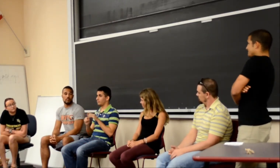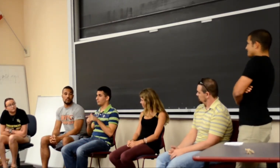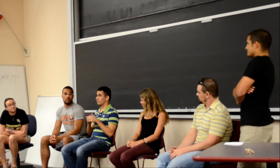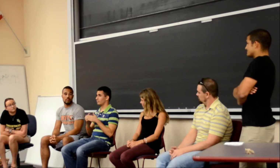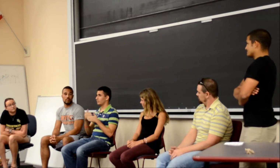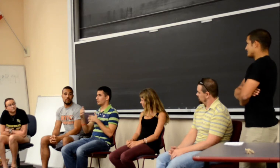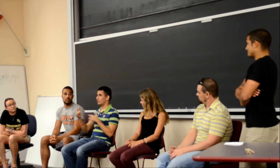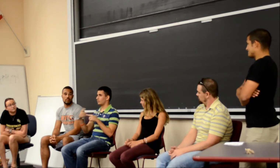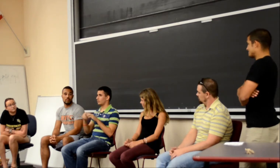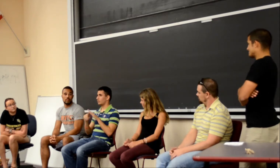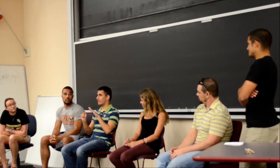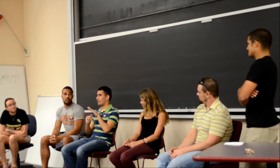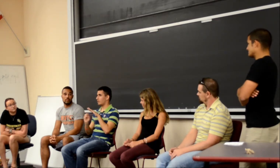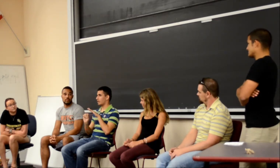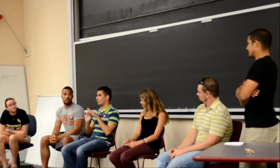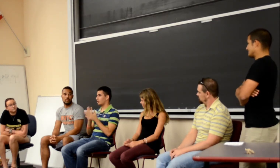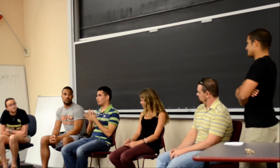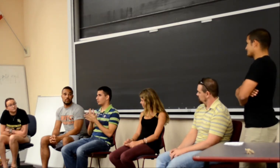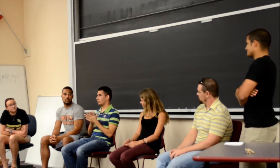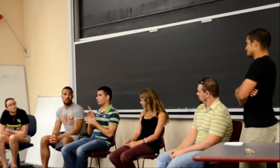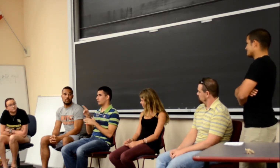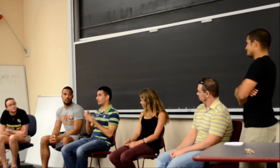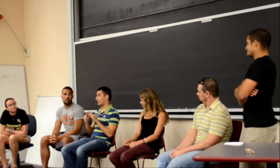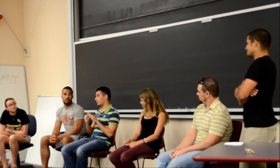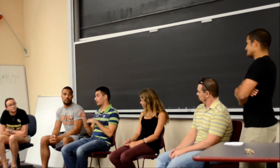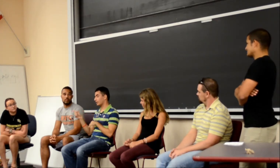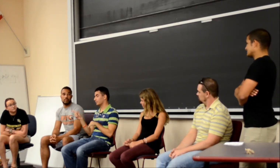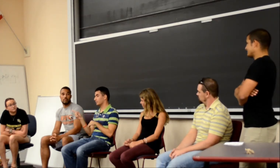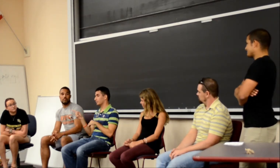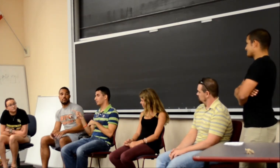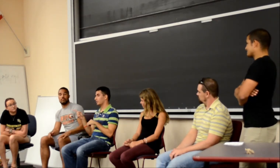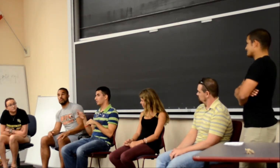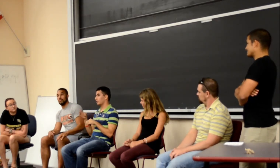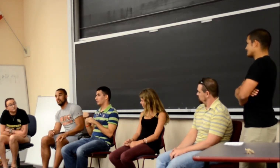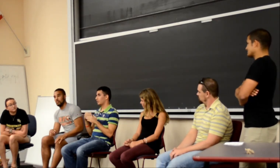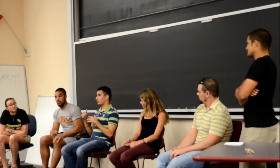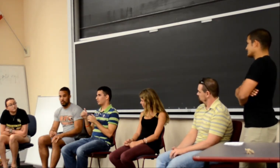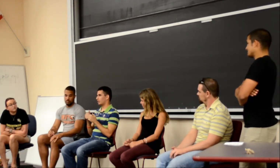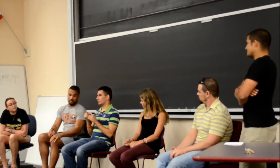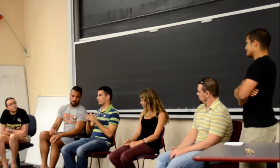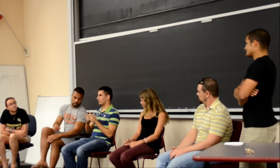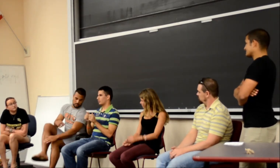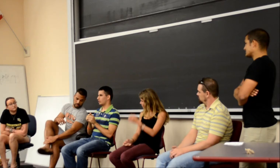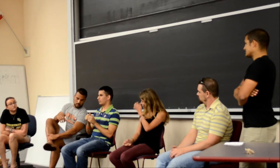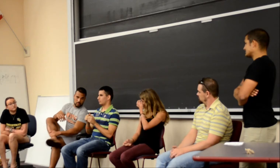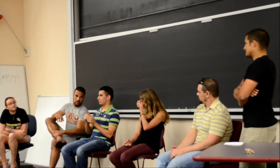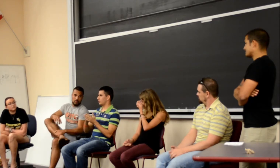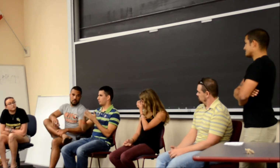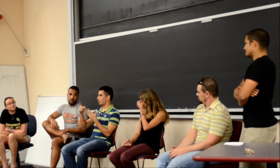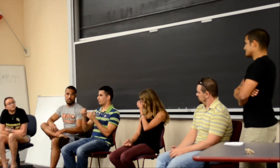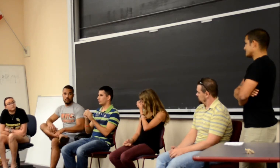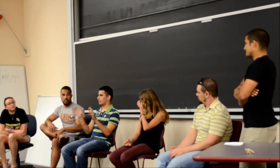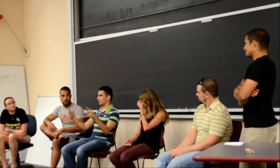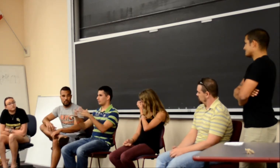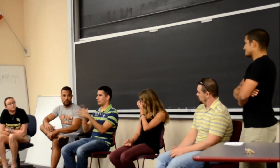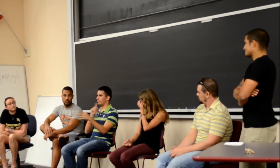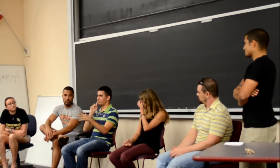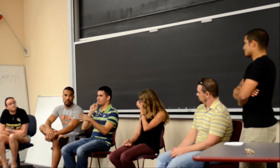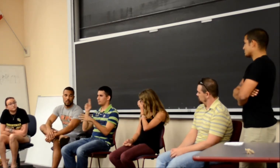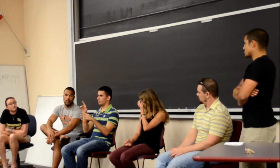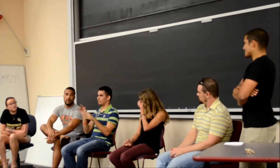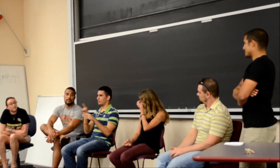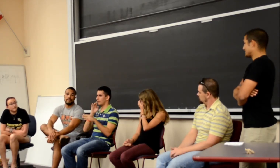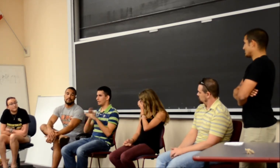bitters. Then went to Tampa, then went to school in Tampa. And then started with the program with all the